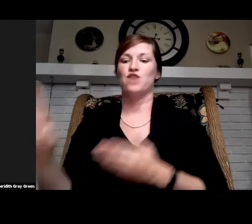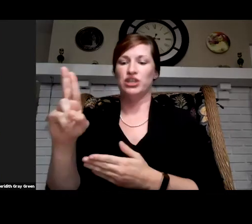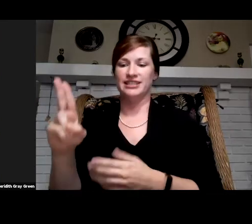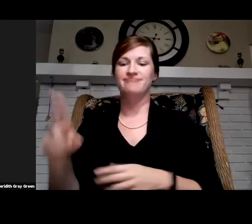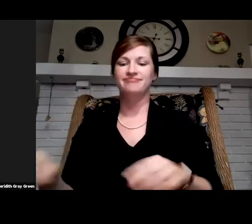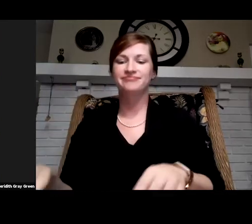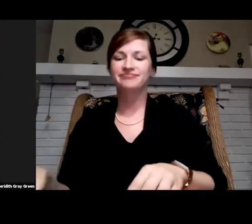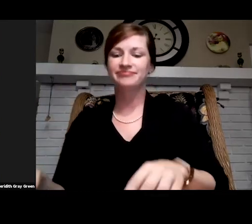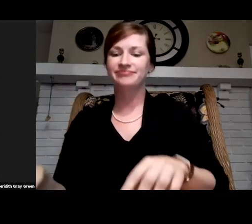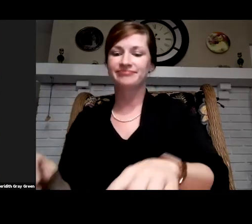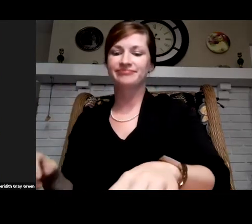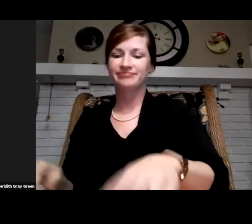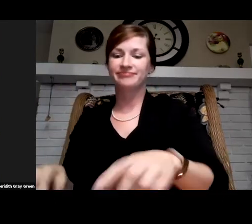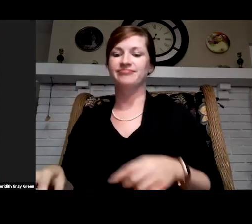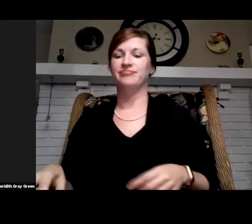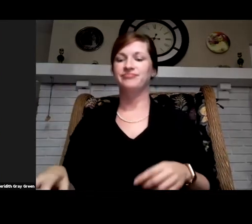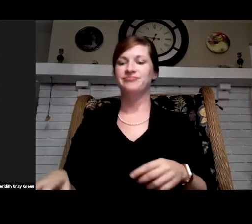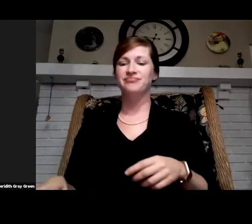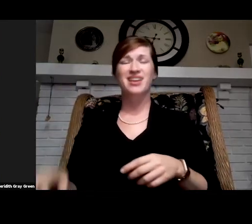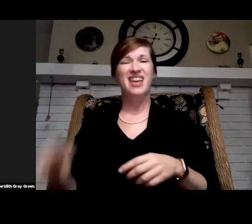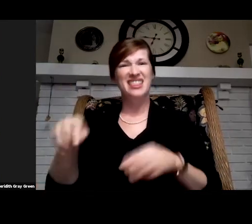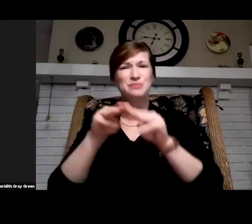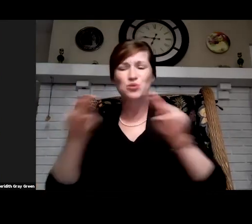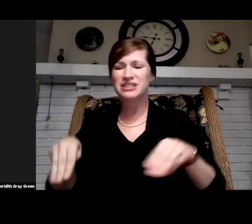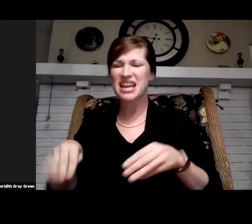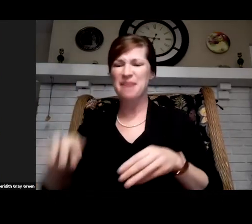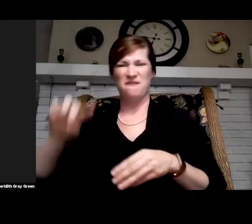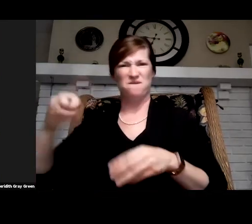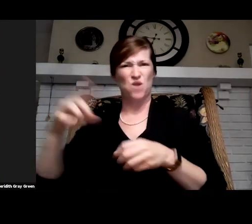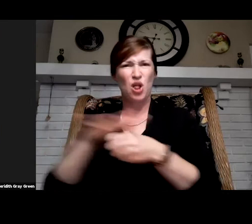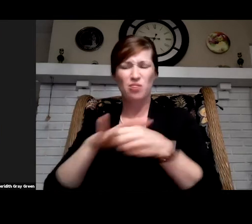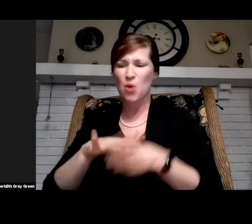located in a department of Washington University.